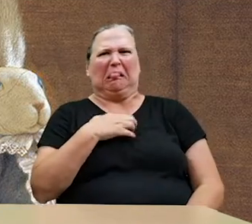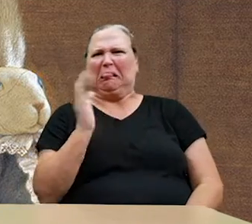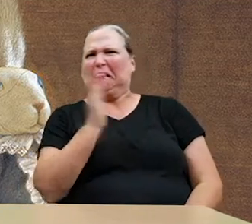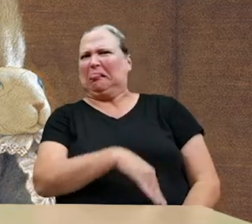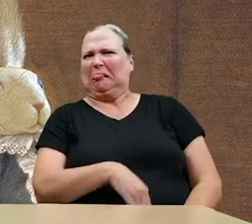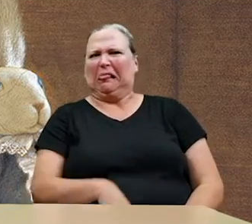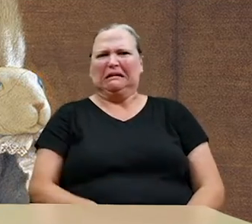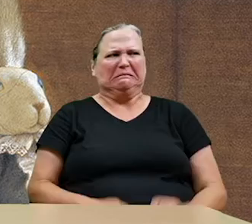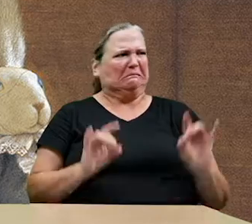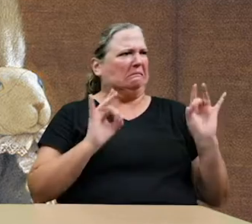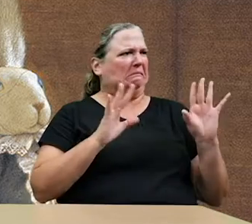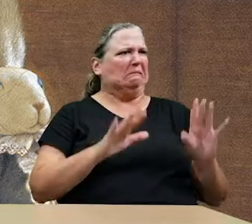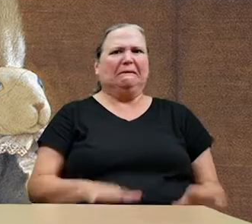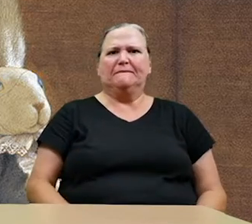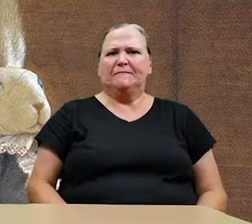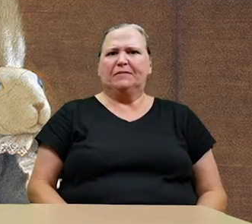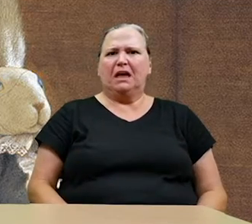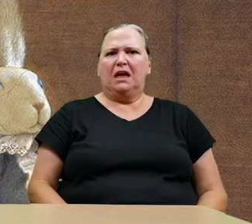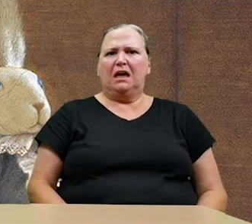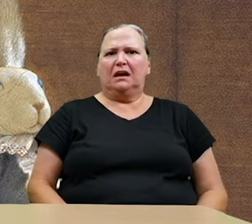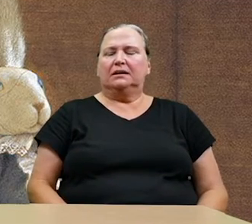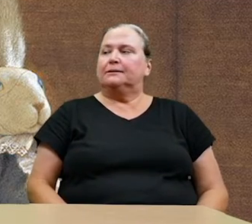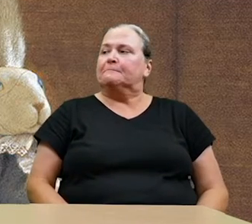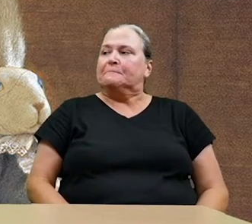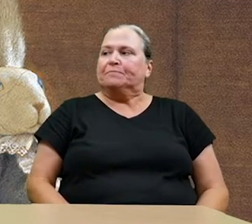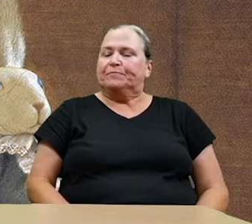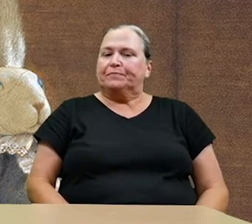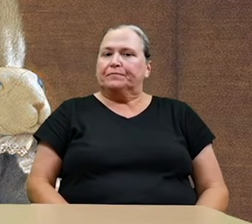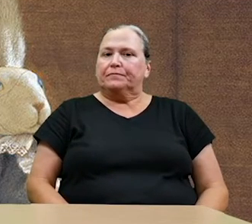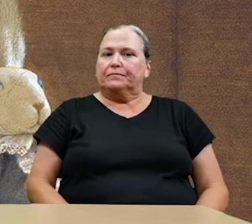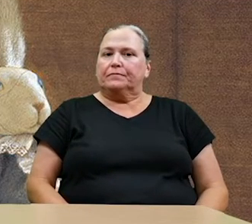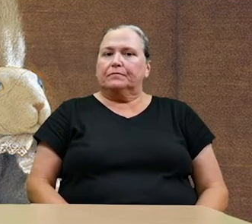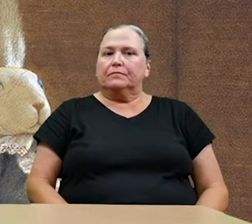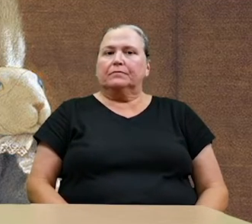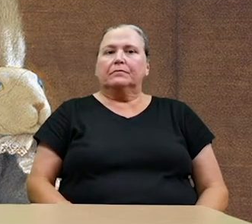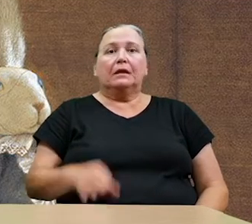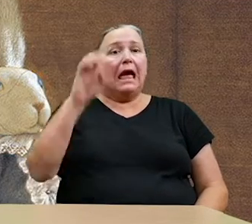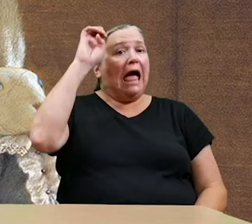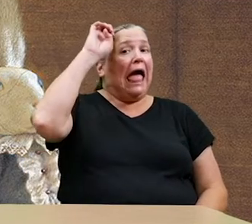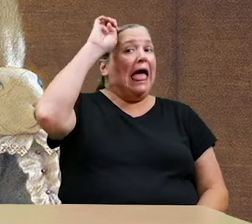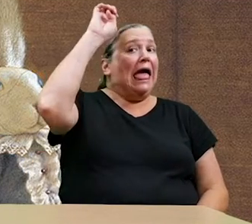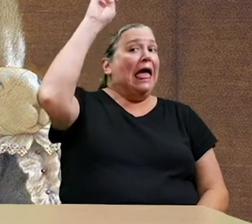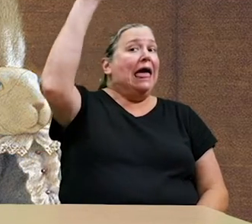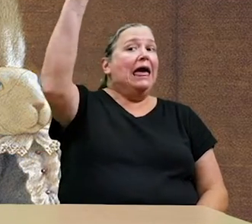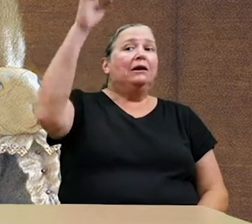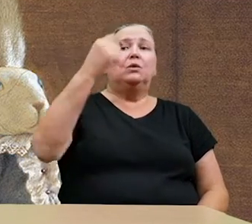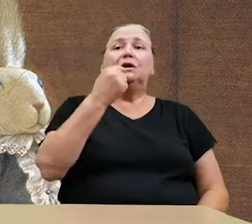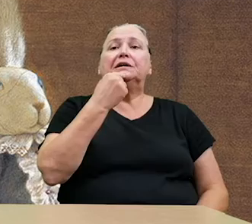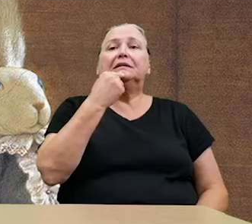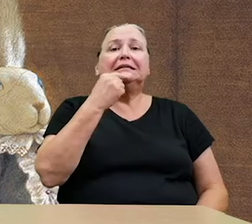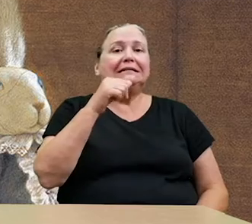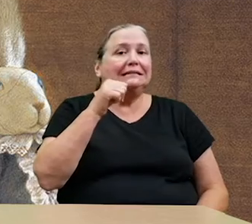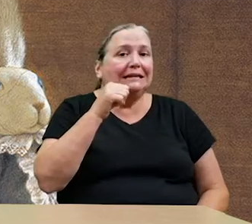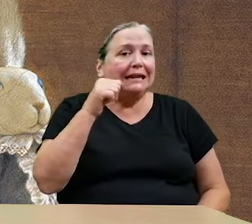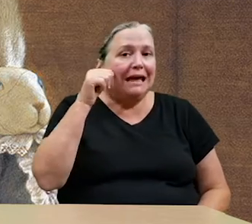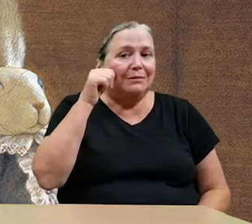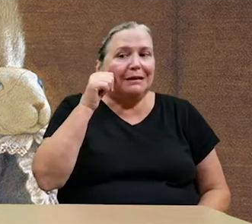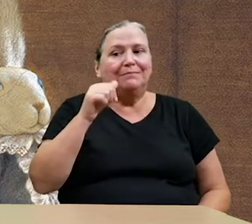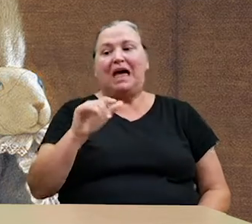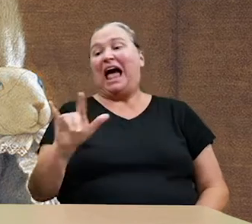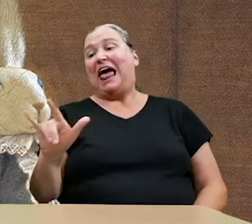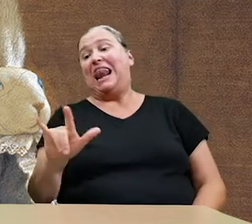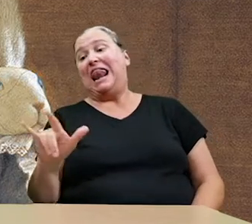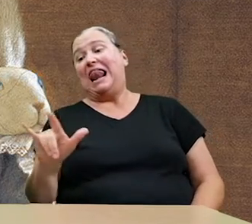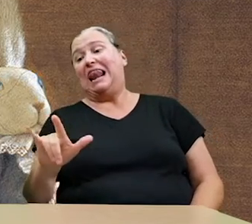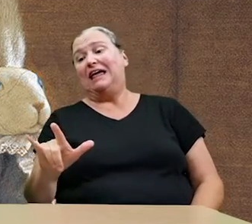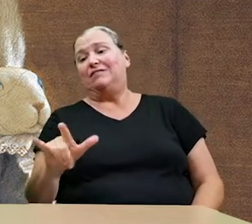How grotesque! What a terrible fate! "Edward," said Abilene, "I love you. I